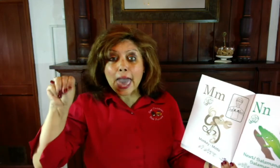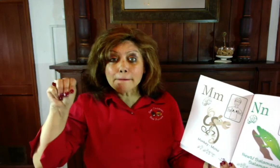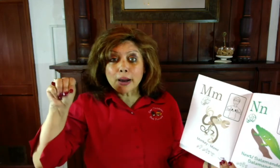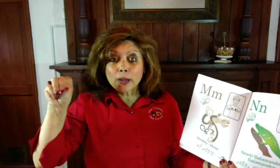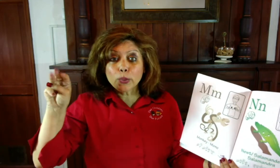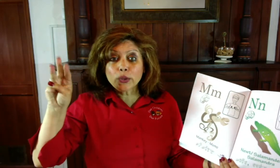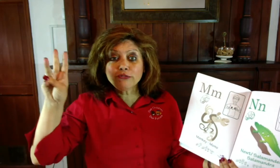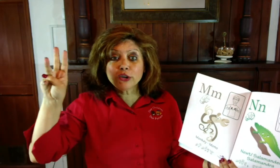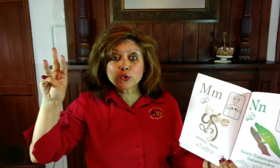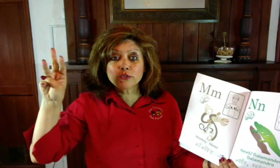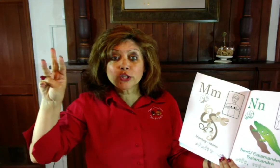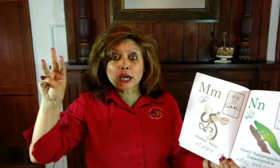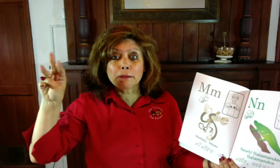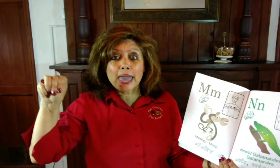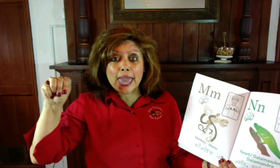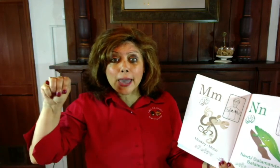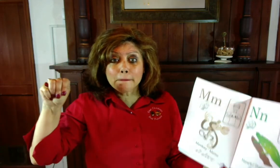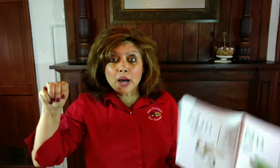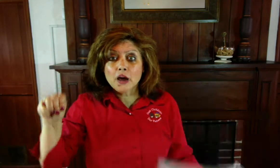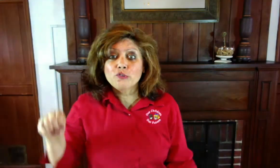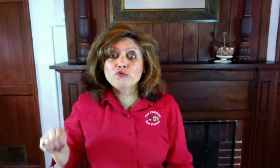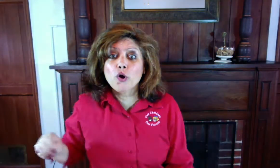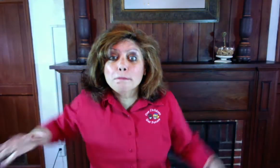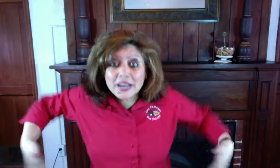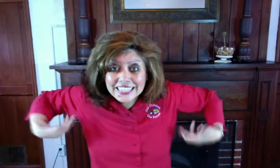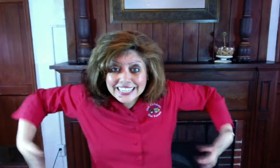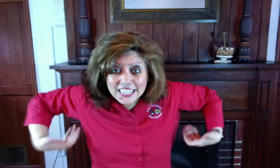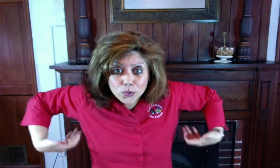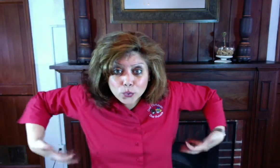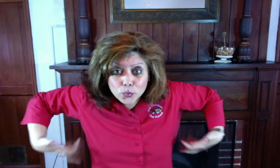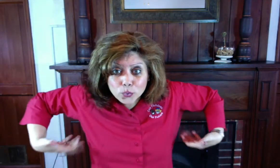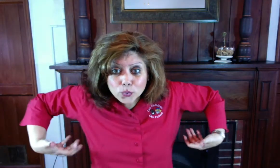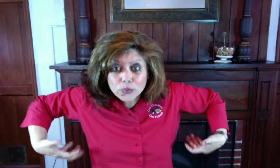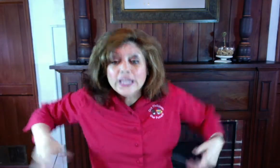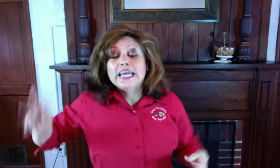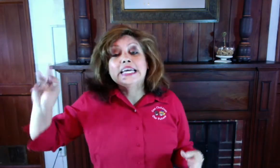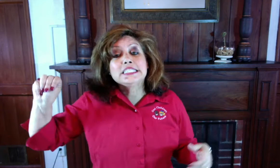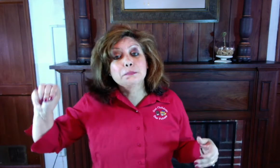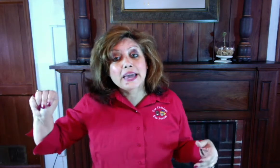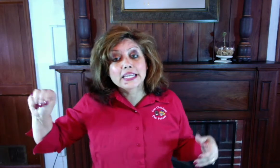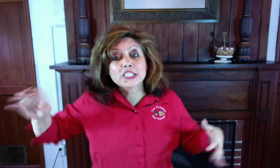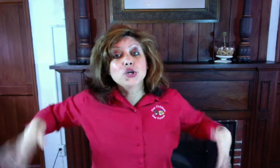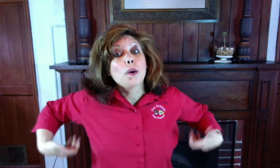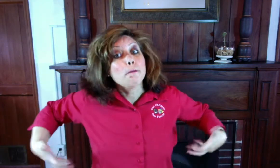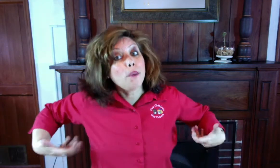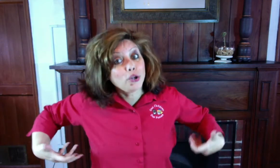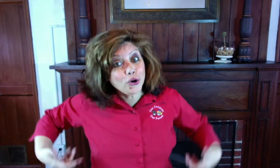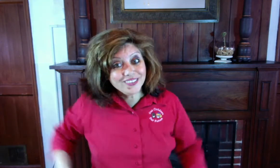M, three fingers of your thumb. M for monkey, in Spanish mono.